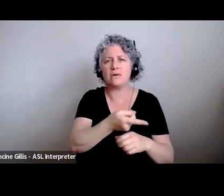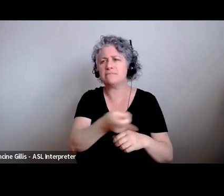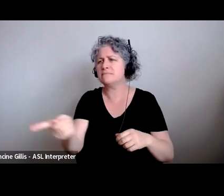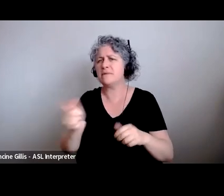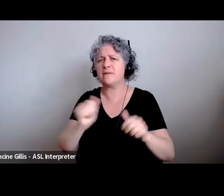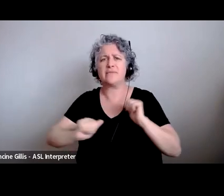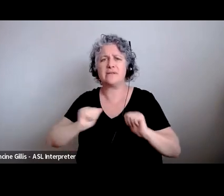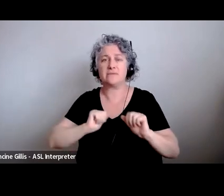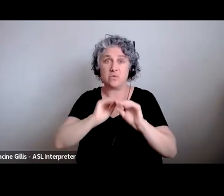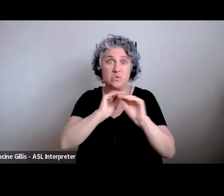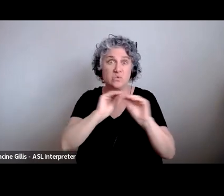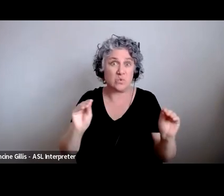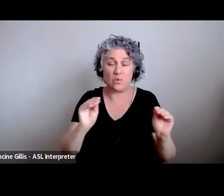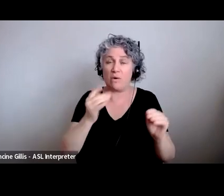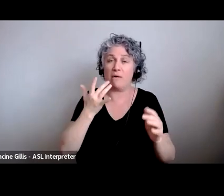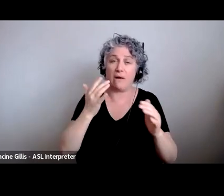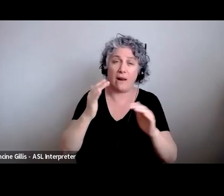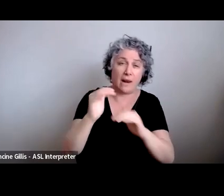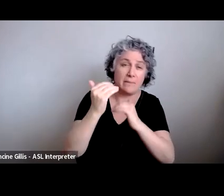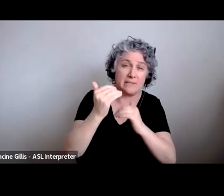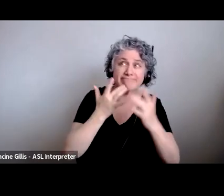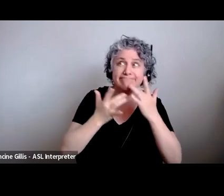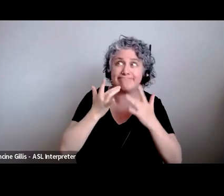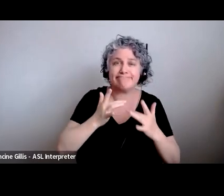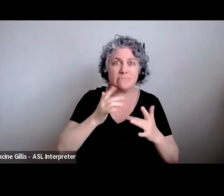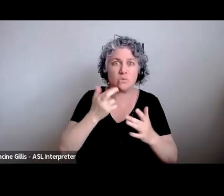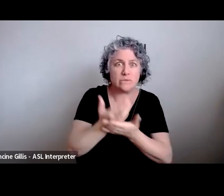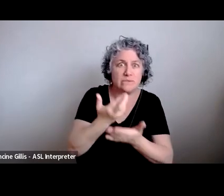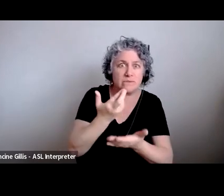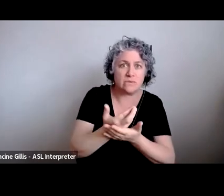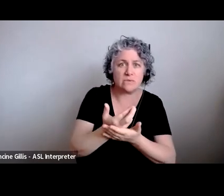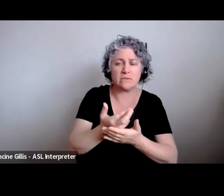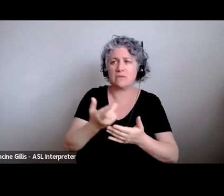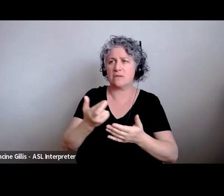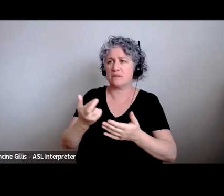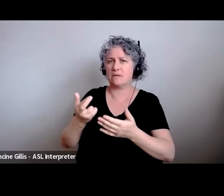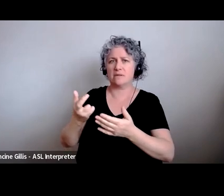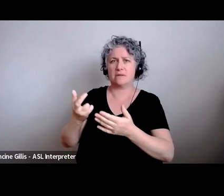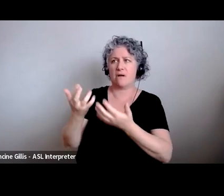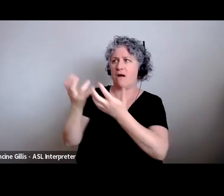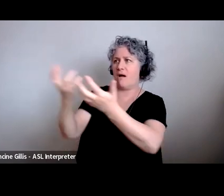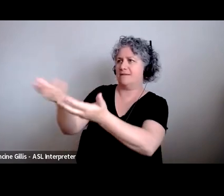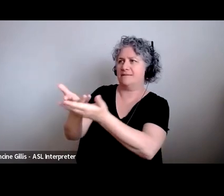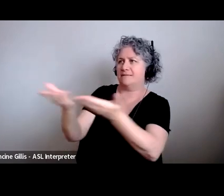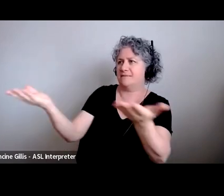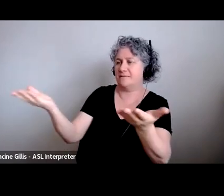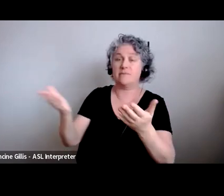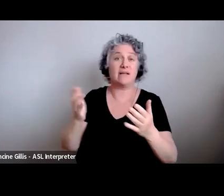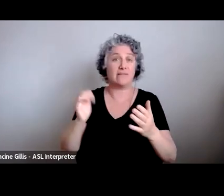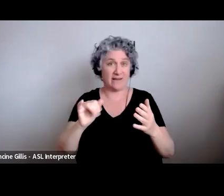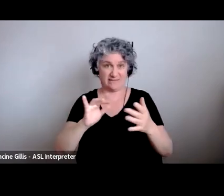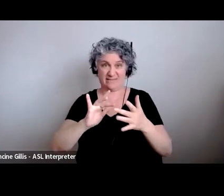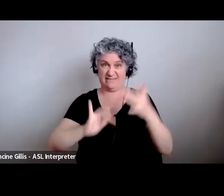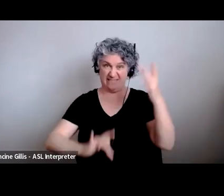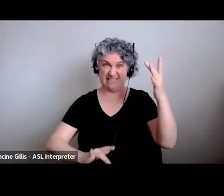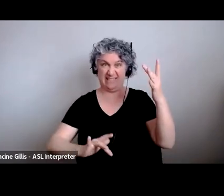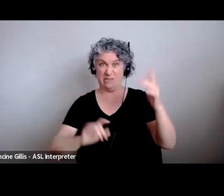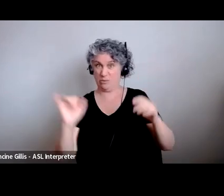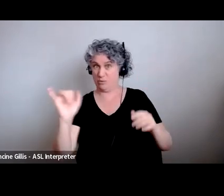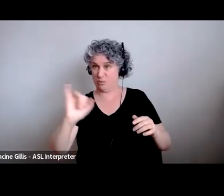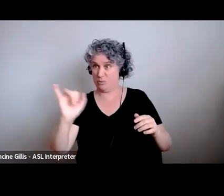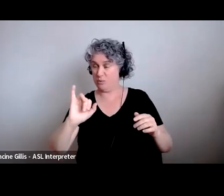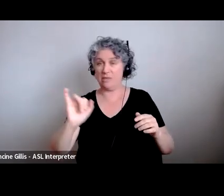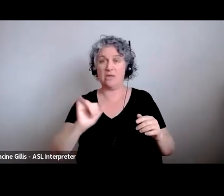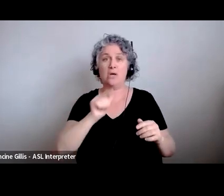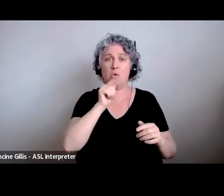or the opportunity to access the audiences, because there's also a real disconnect between who has access to an audience. And really, it's about